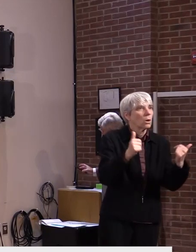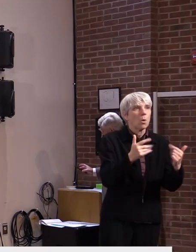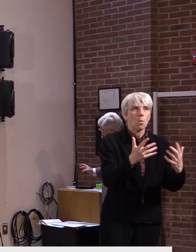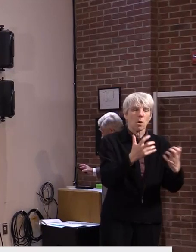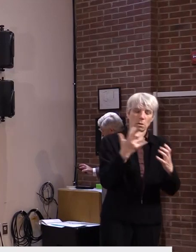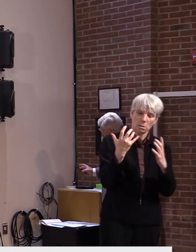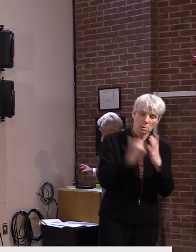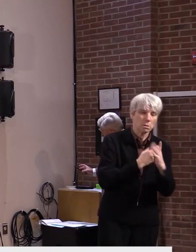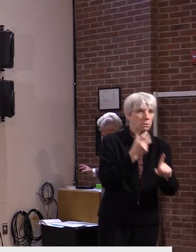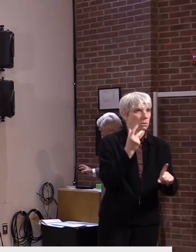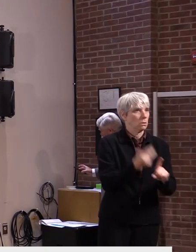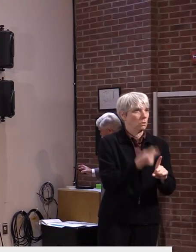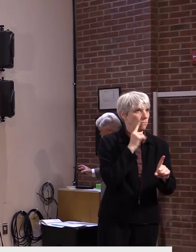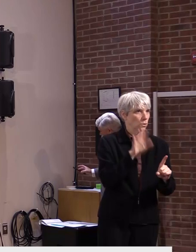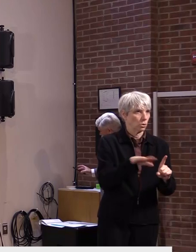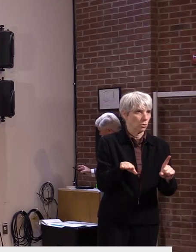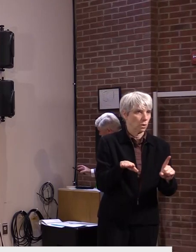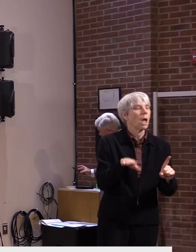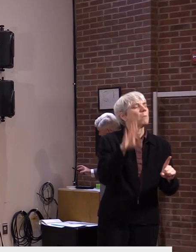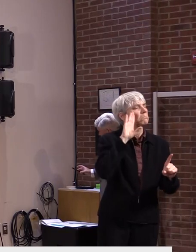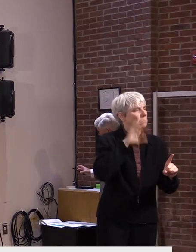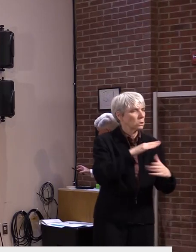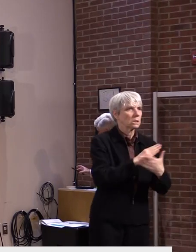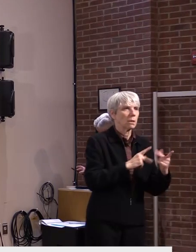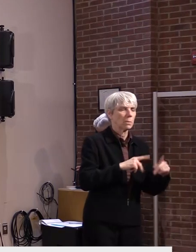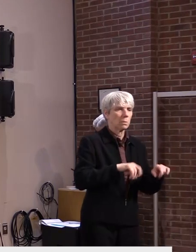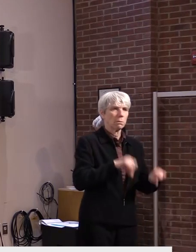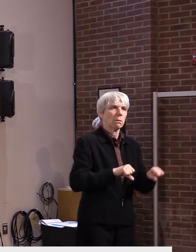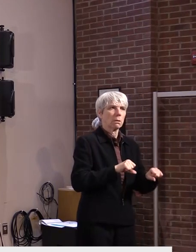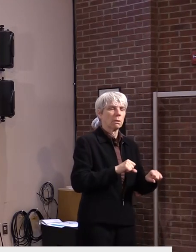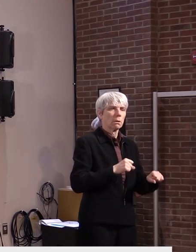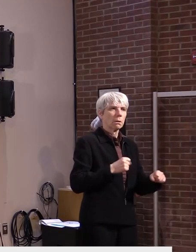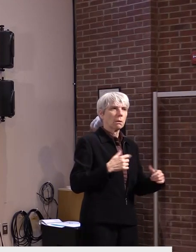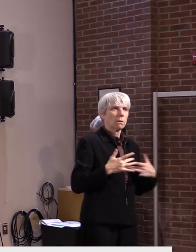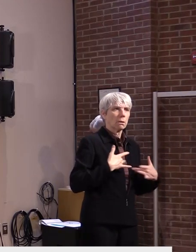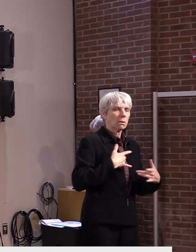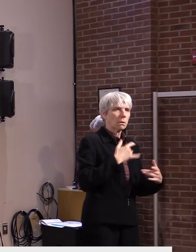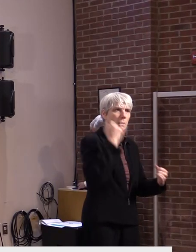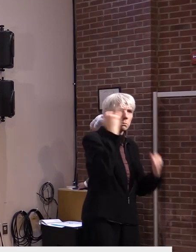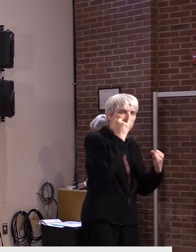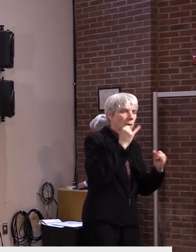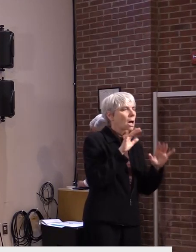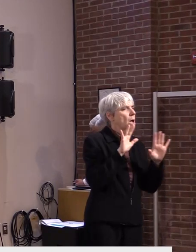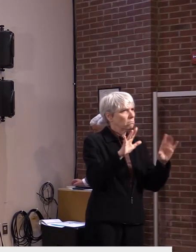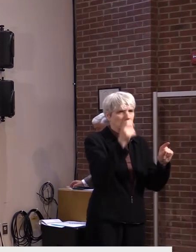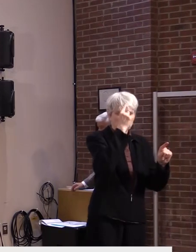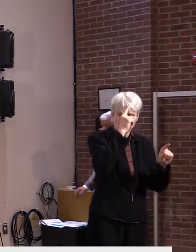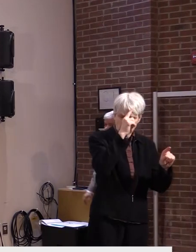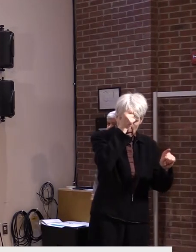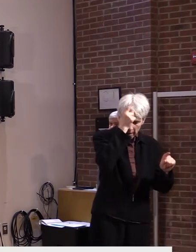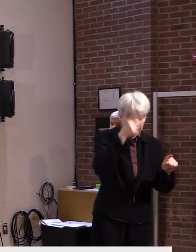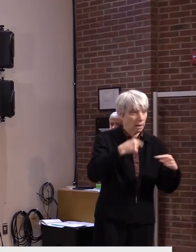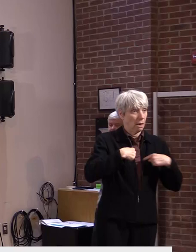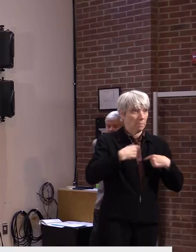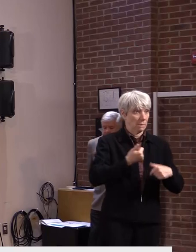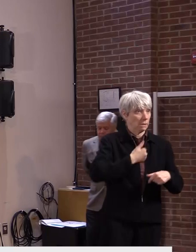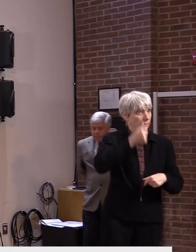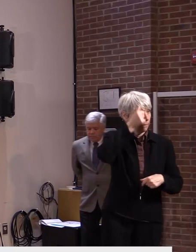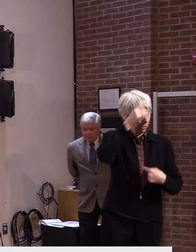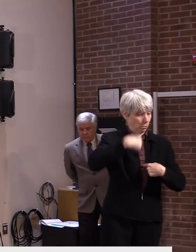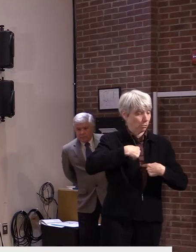many will have questions. That's okay. I'm a parent and now a grandparent, and I